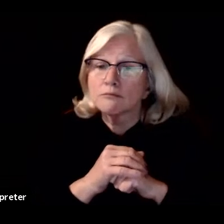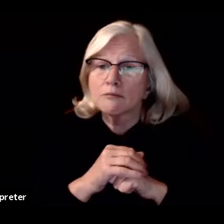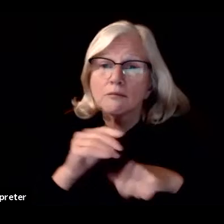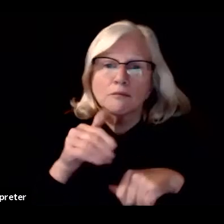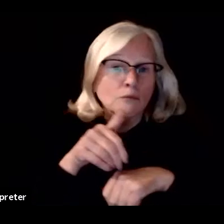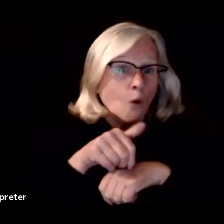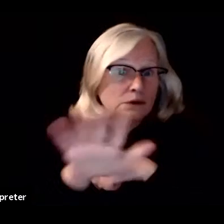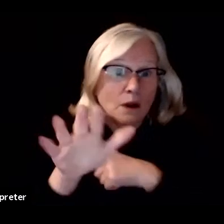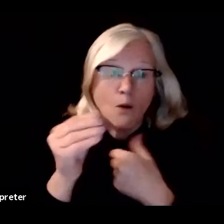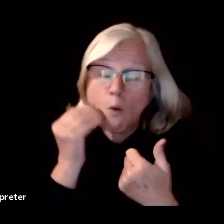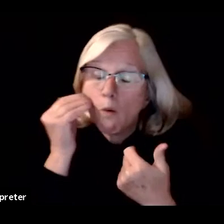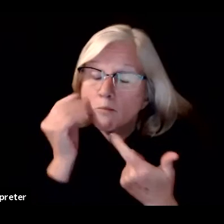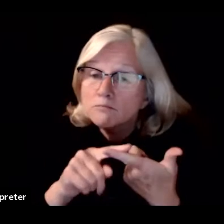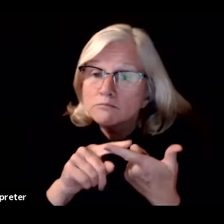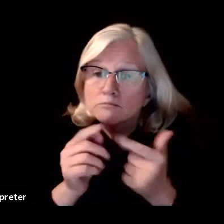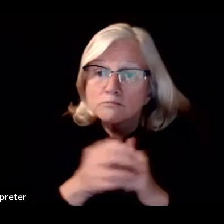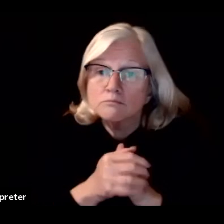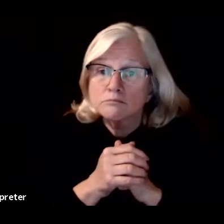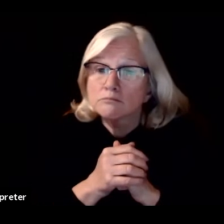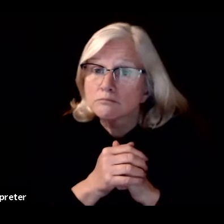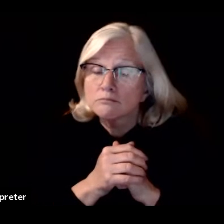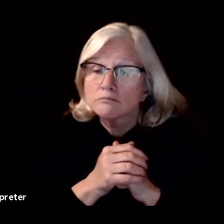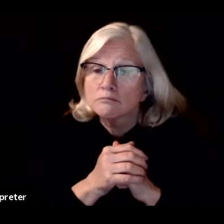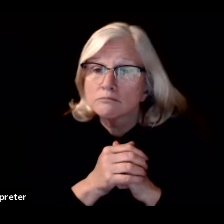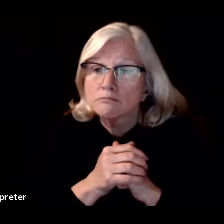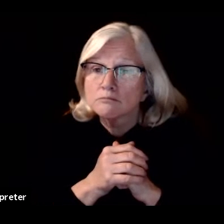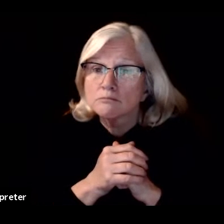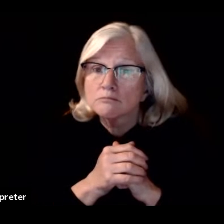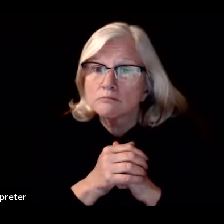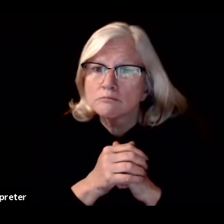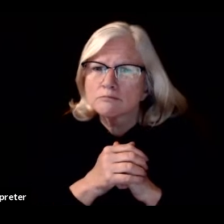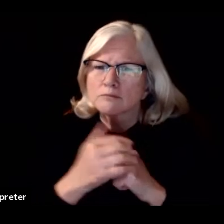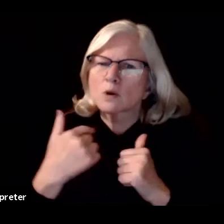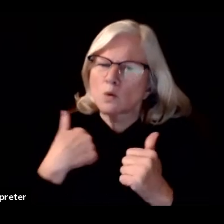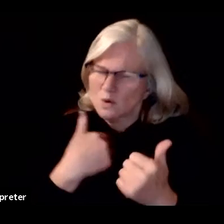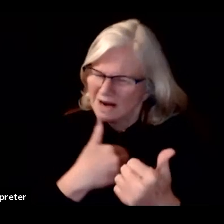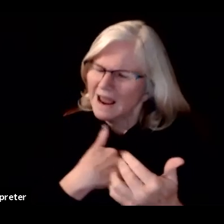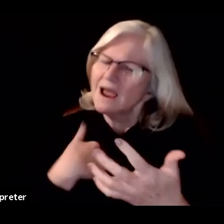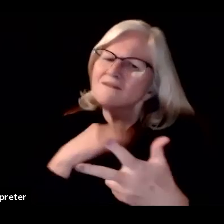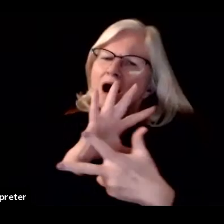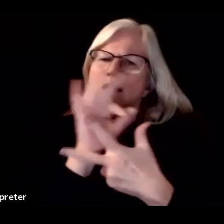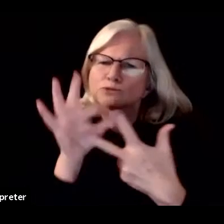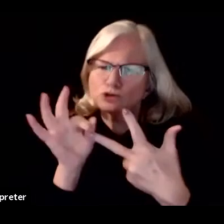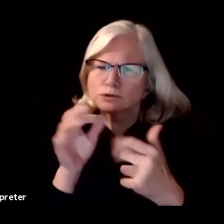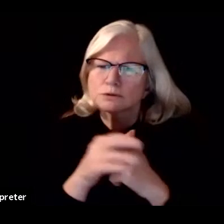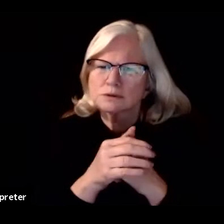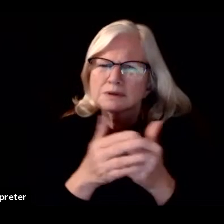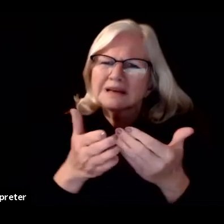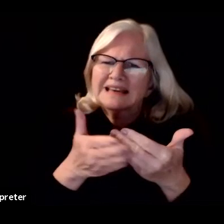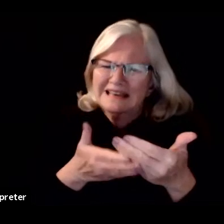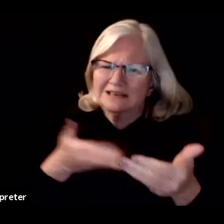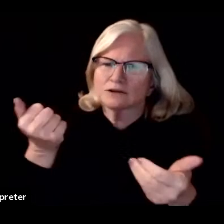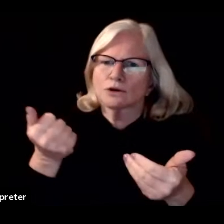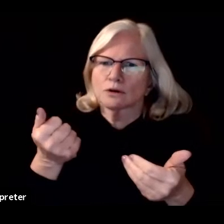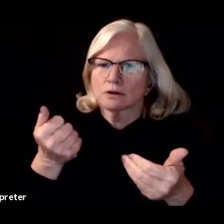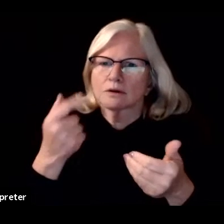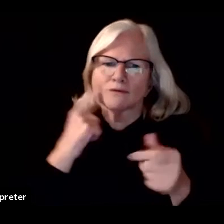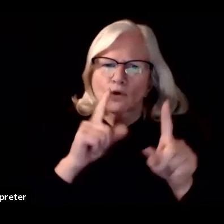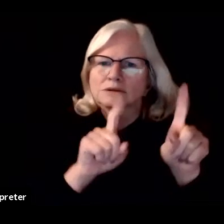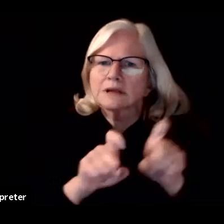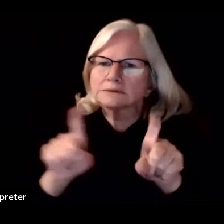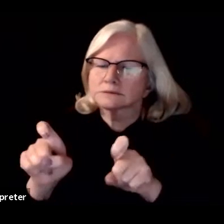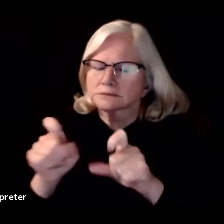to us for lessons learned and as models about how to make it easier to get tested. Again, we just simply want to